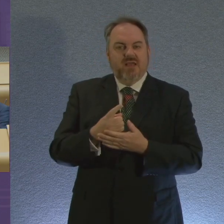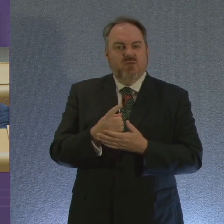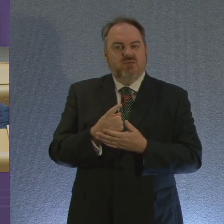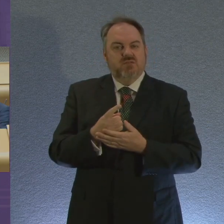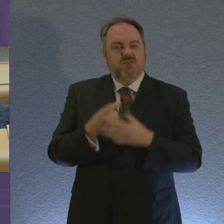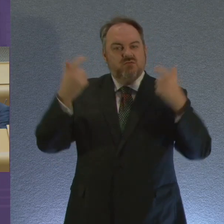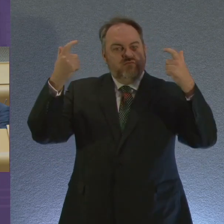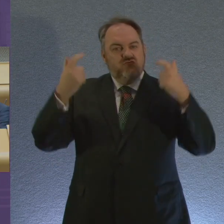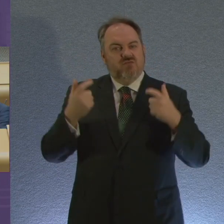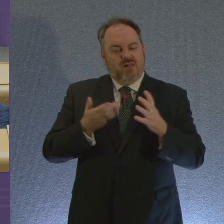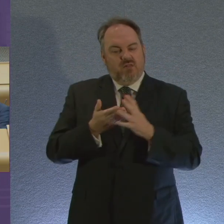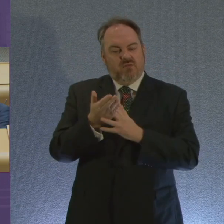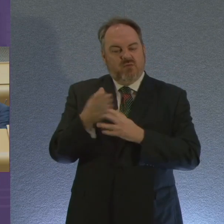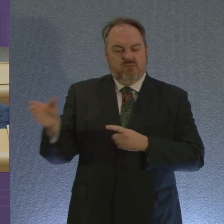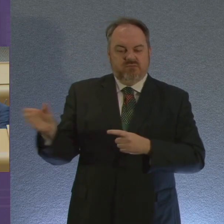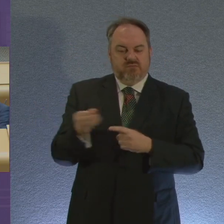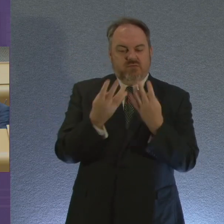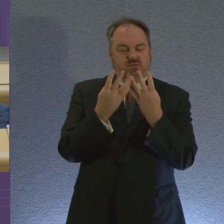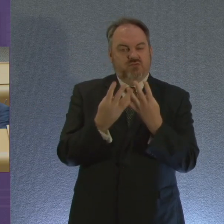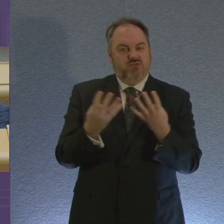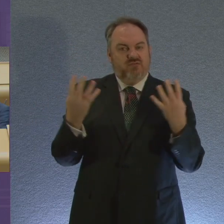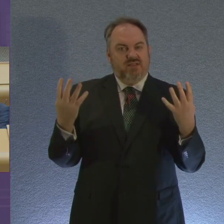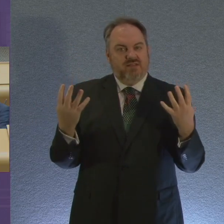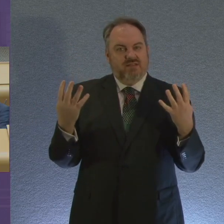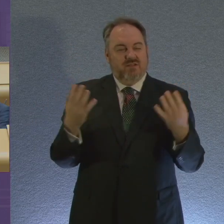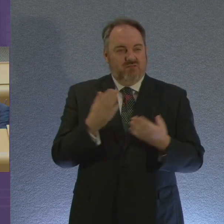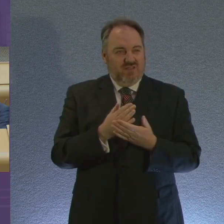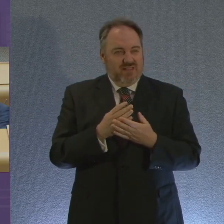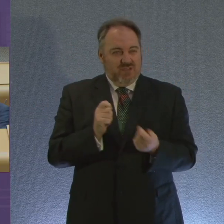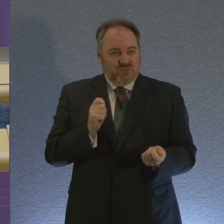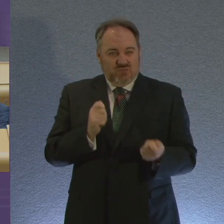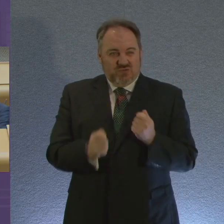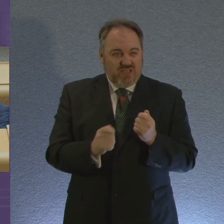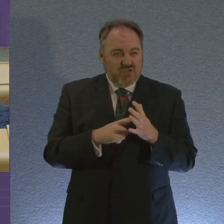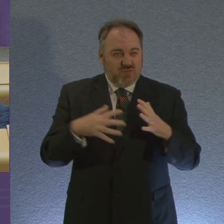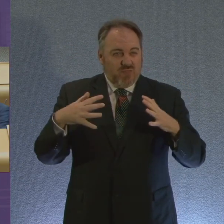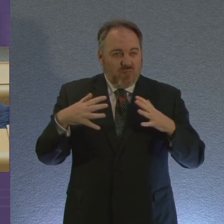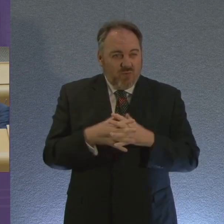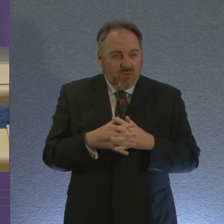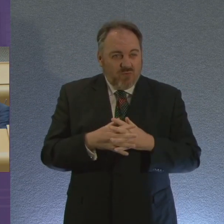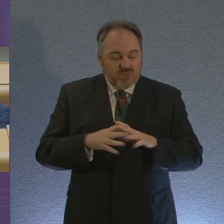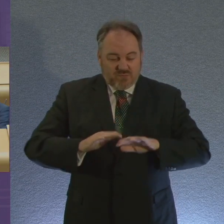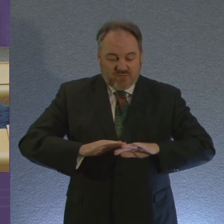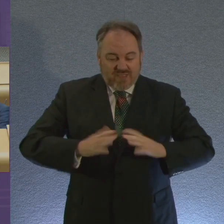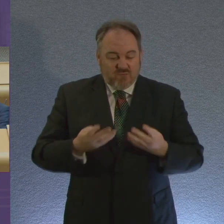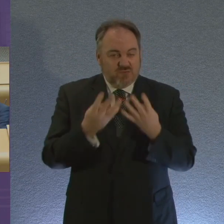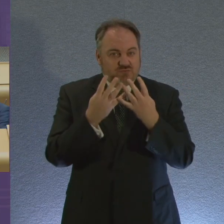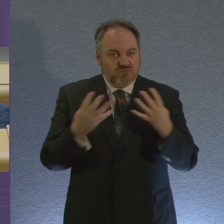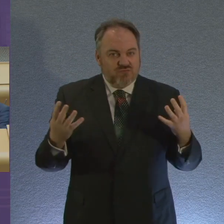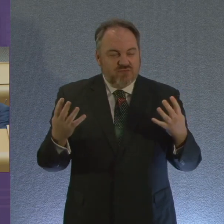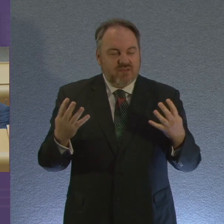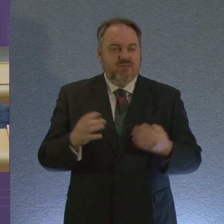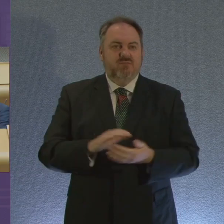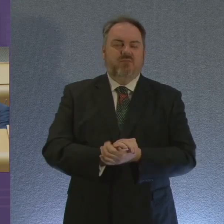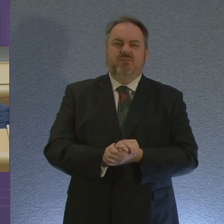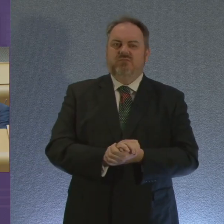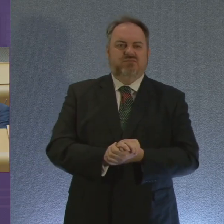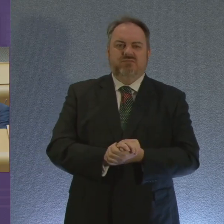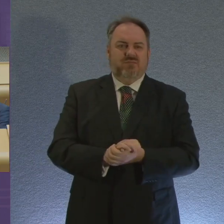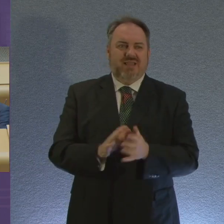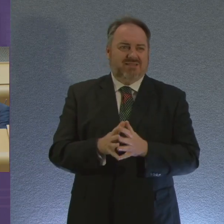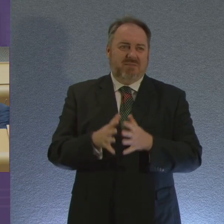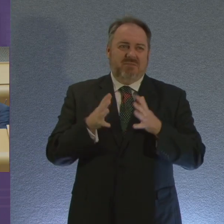this proceeded today, it would be an extraordinary change to the present situation. Alex Cole-Hamilton spoke very well in this regard, and I respect